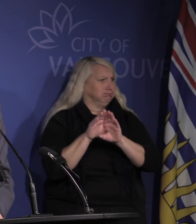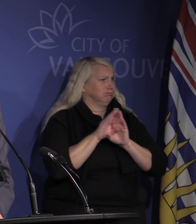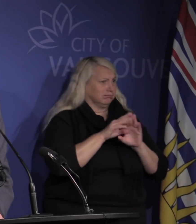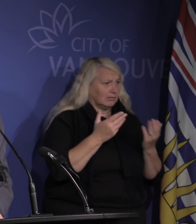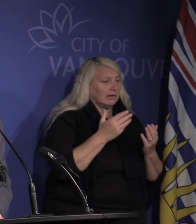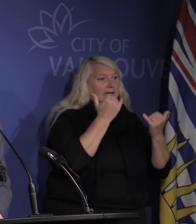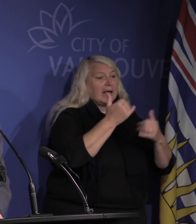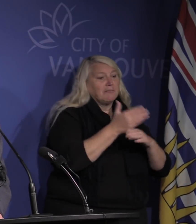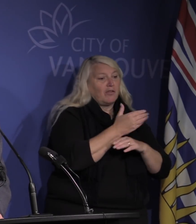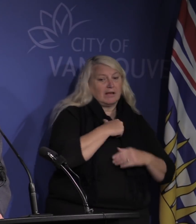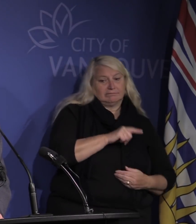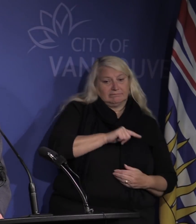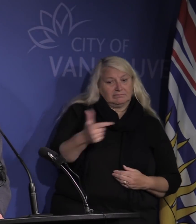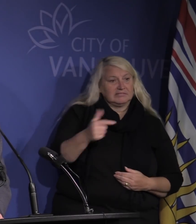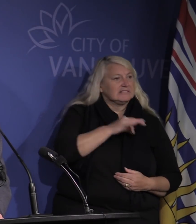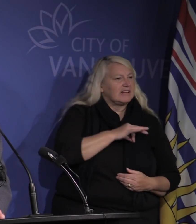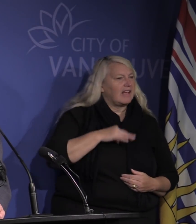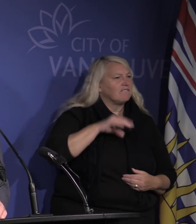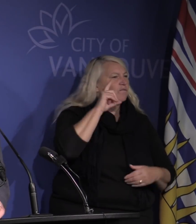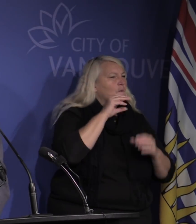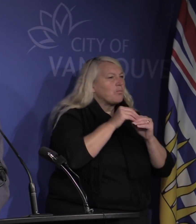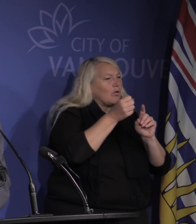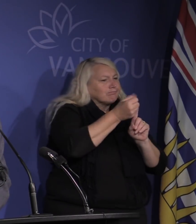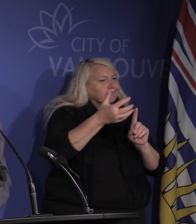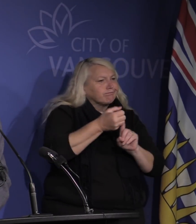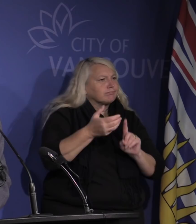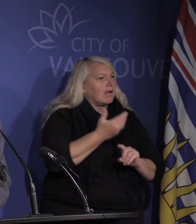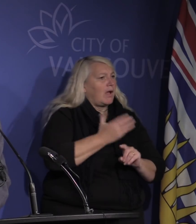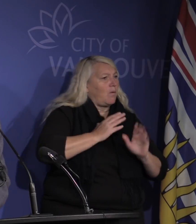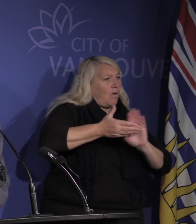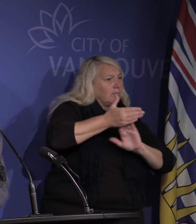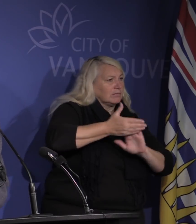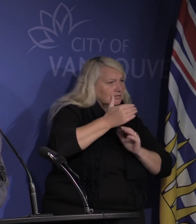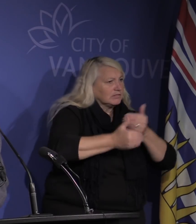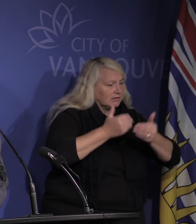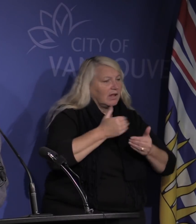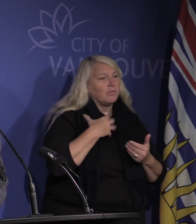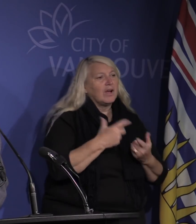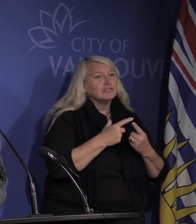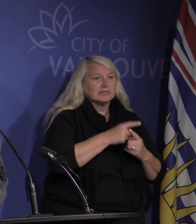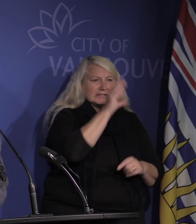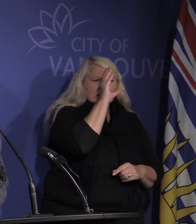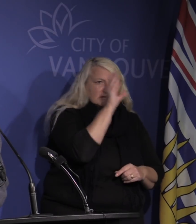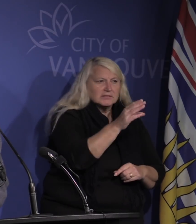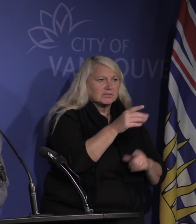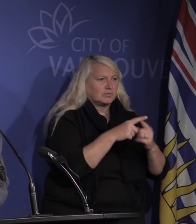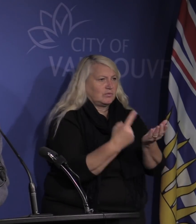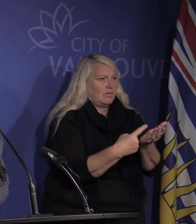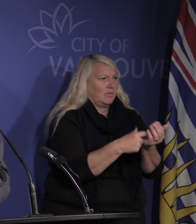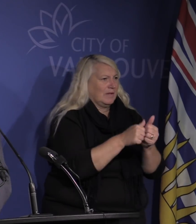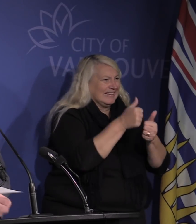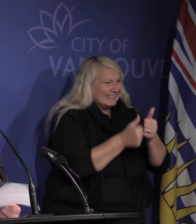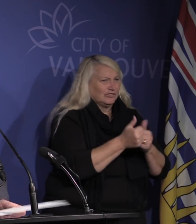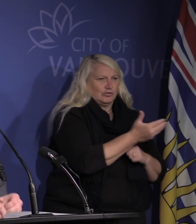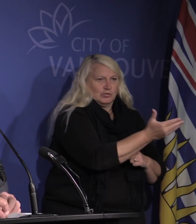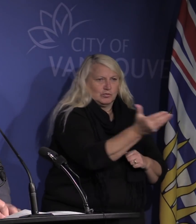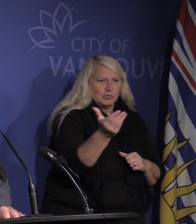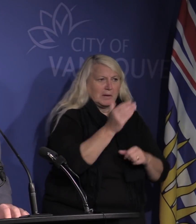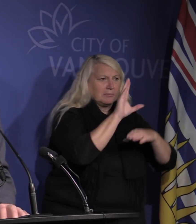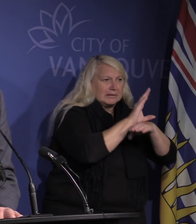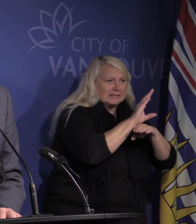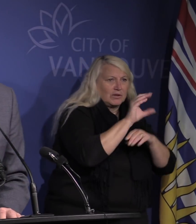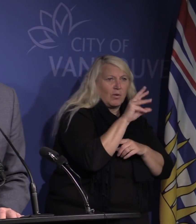I hand it over to staff for more details on our operational shifts, I want to speak directly to each and every resident and business owner in our